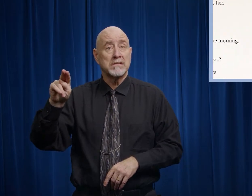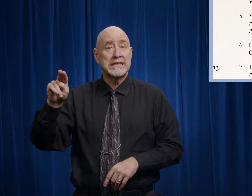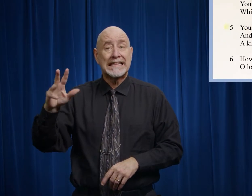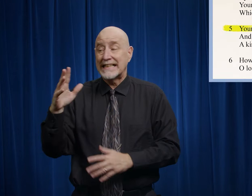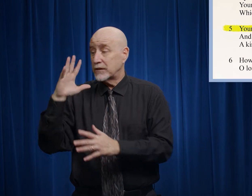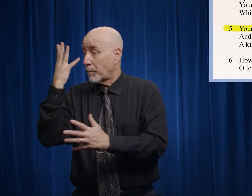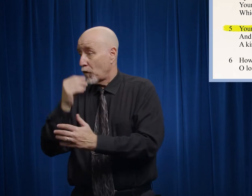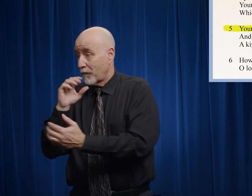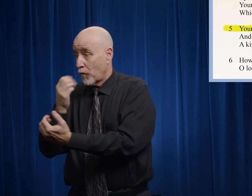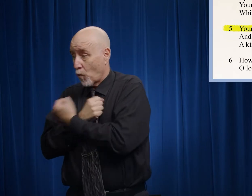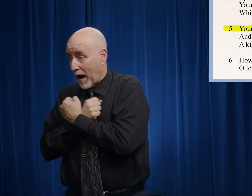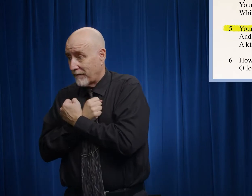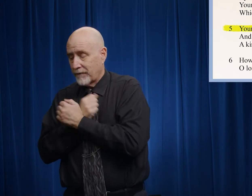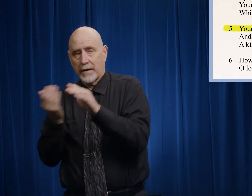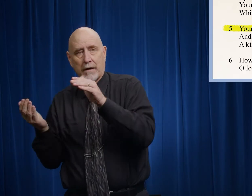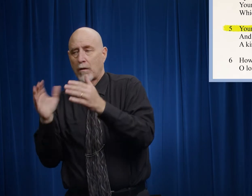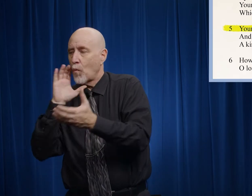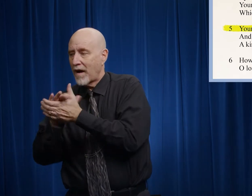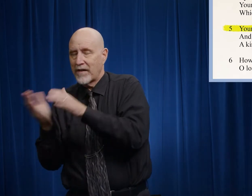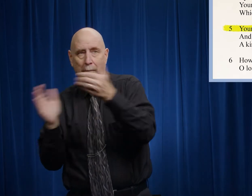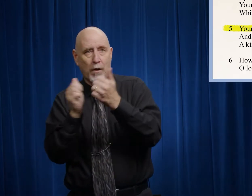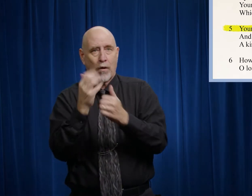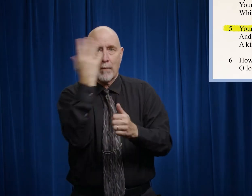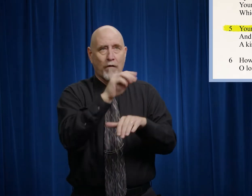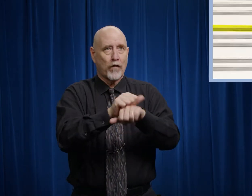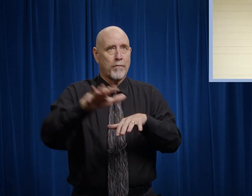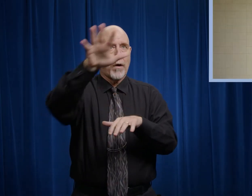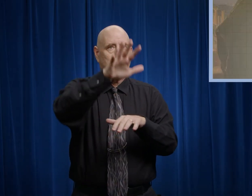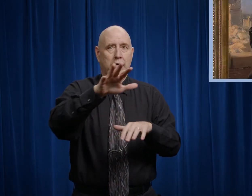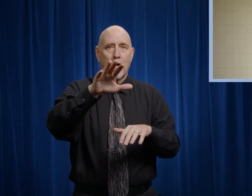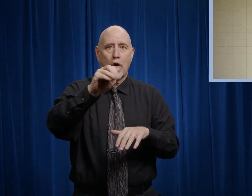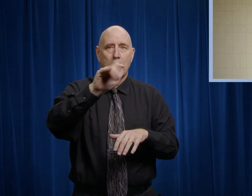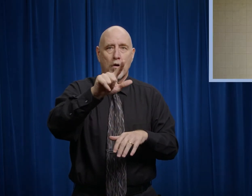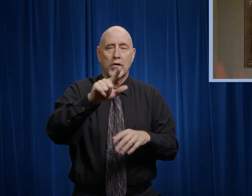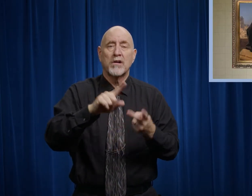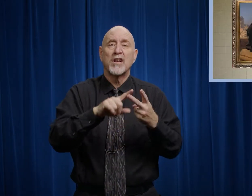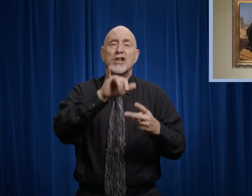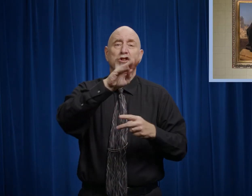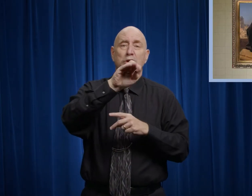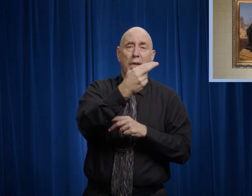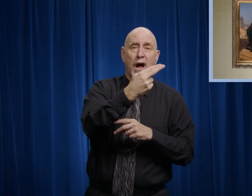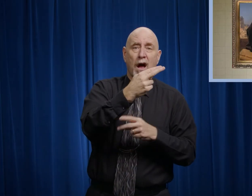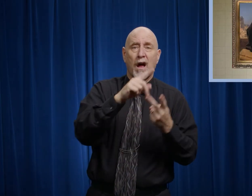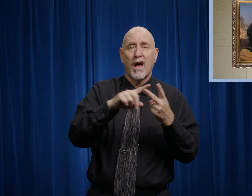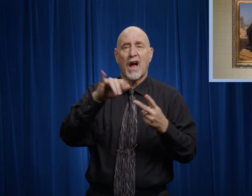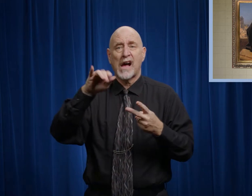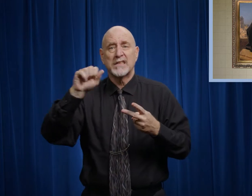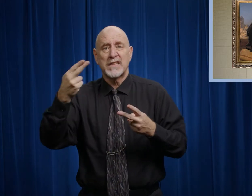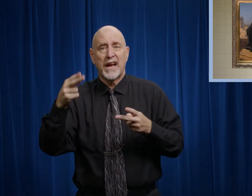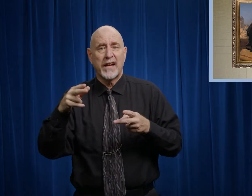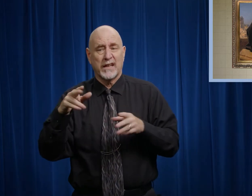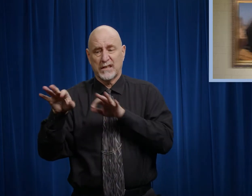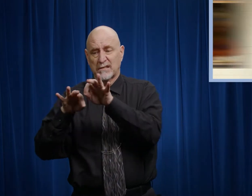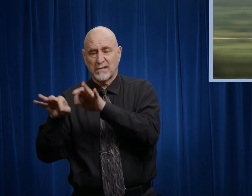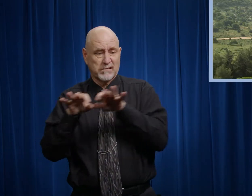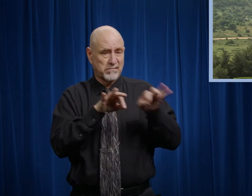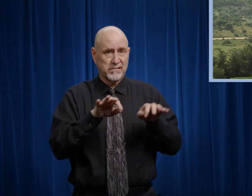beloved to the magnificence of Carmel, and prophets like Jeremiah and Isaiah used the lushness of